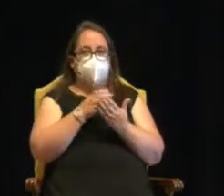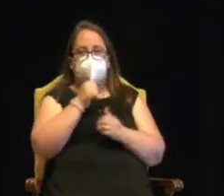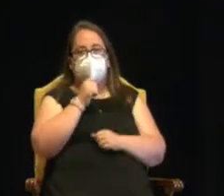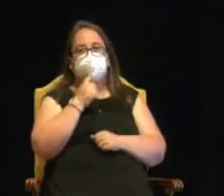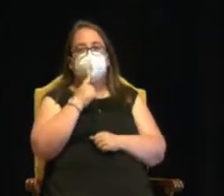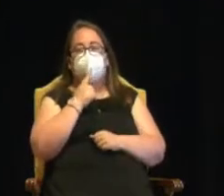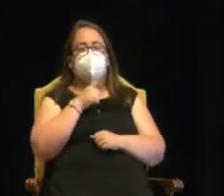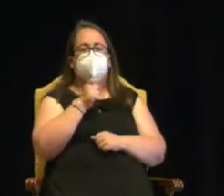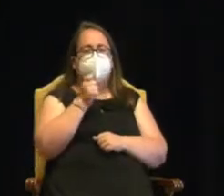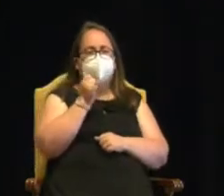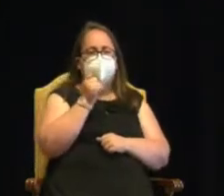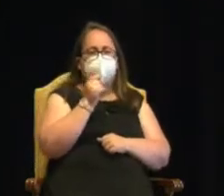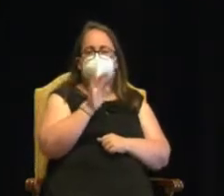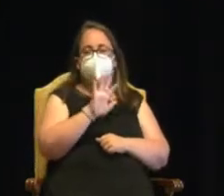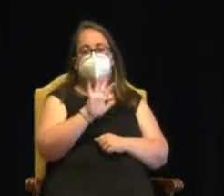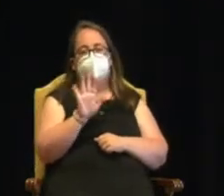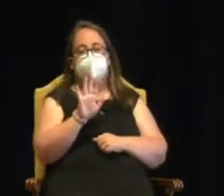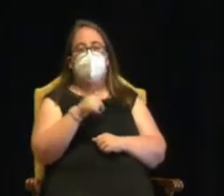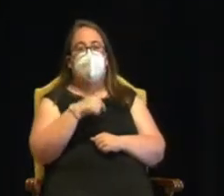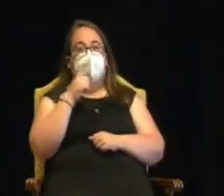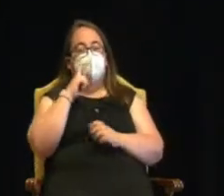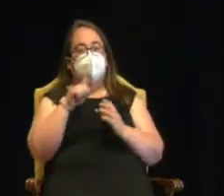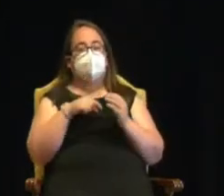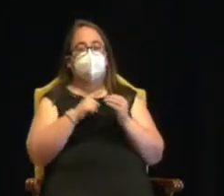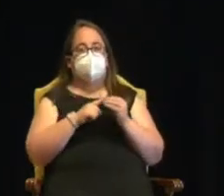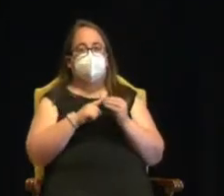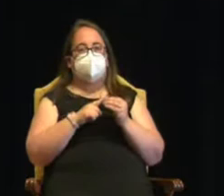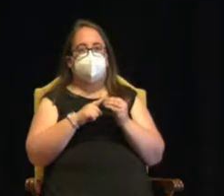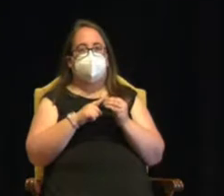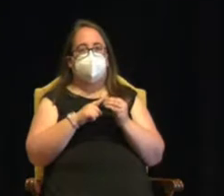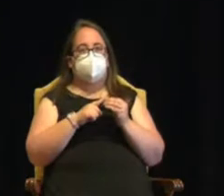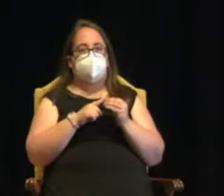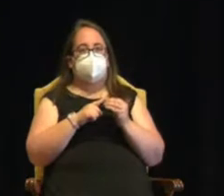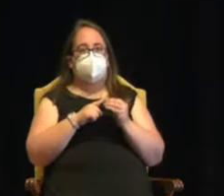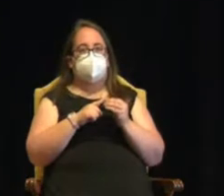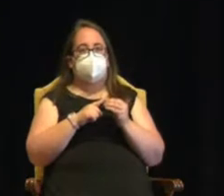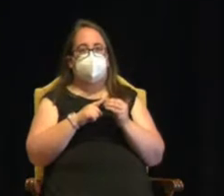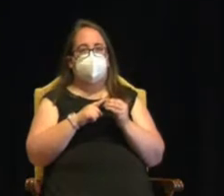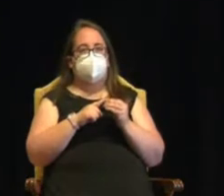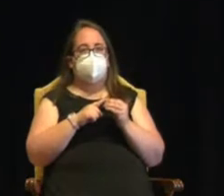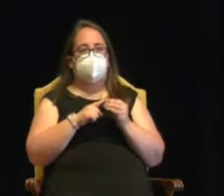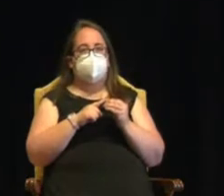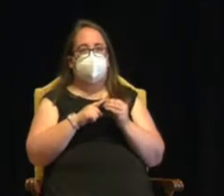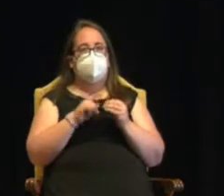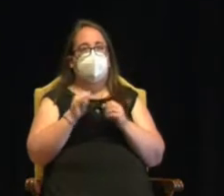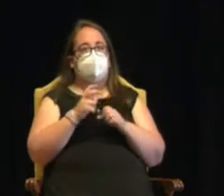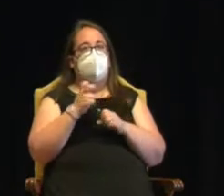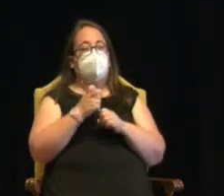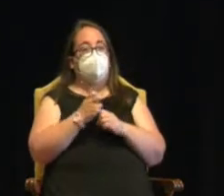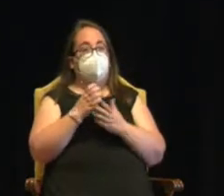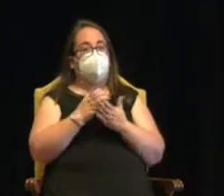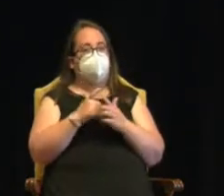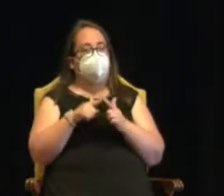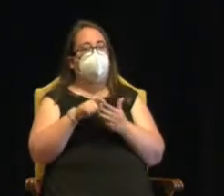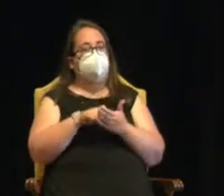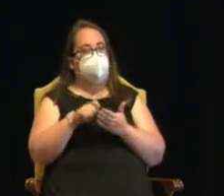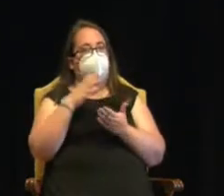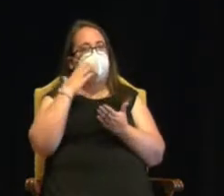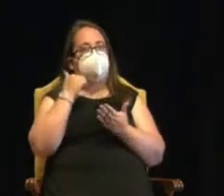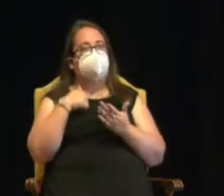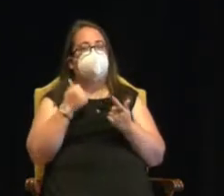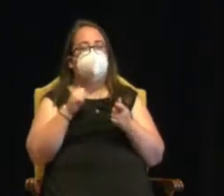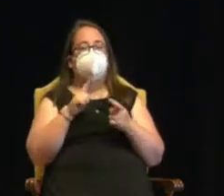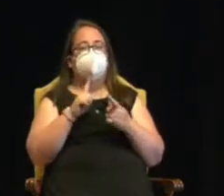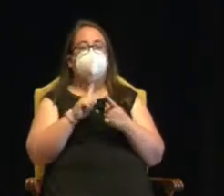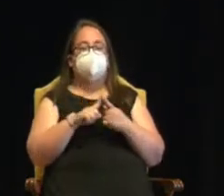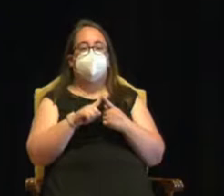oh, you didn't get, it's like, so I'm like thinking about the fact that, okay, that was such a hard chapter to write because I was trying